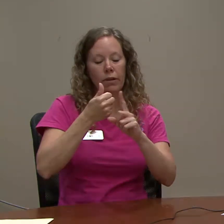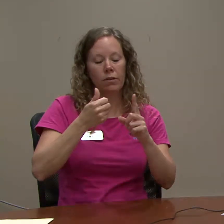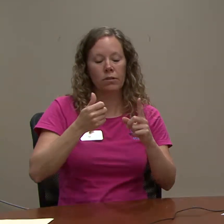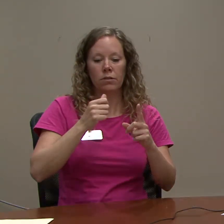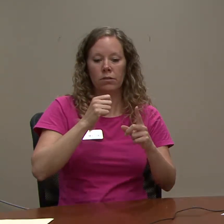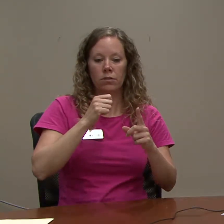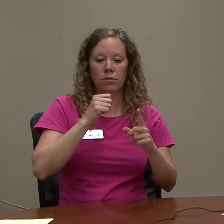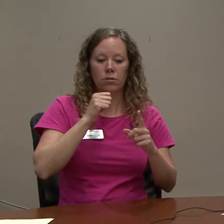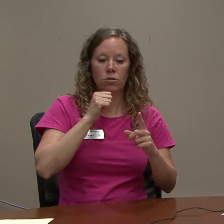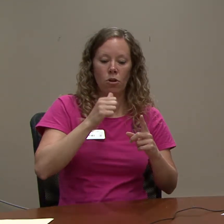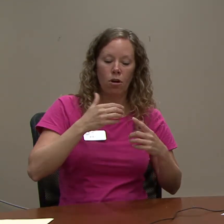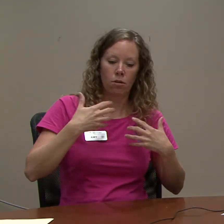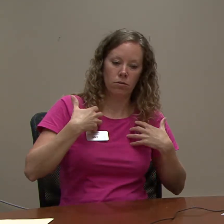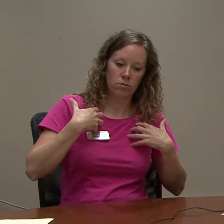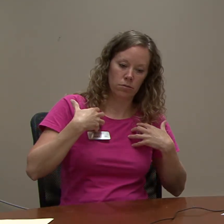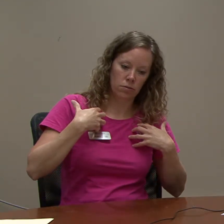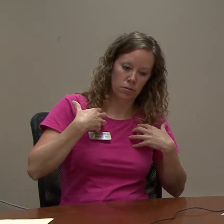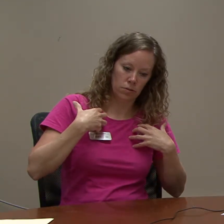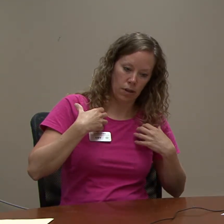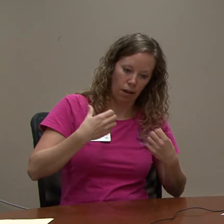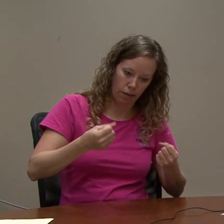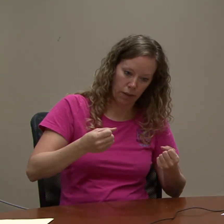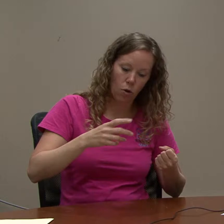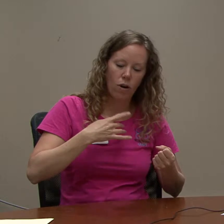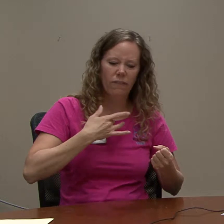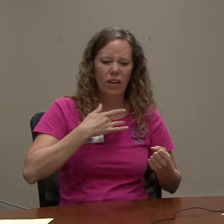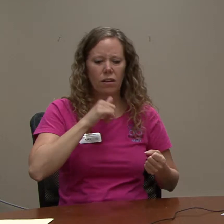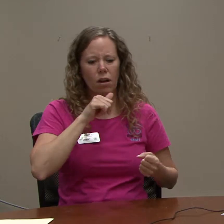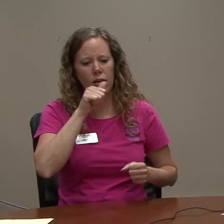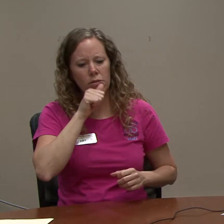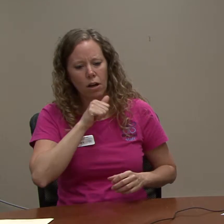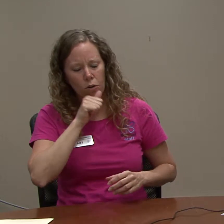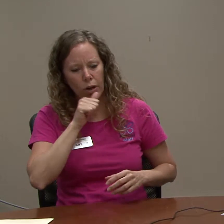visit. High risk for